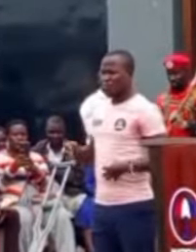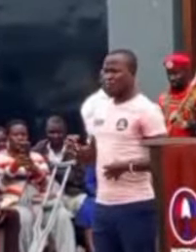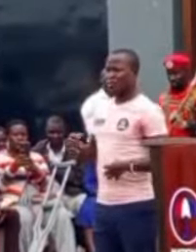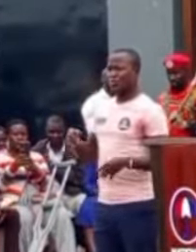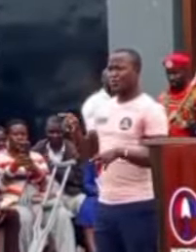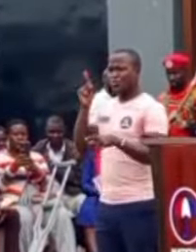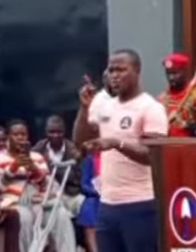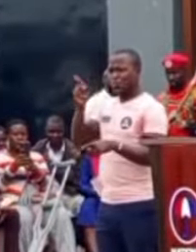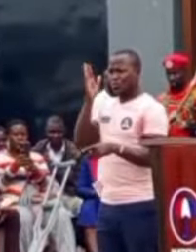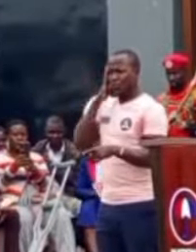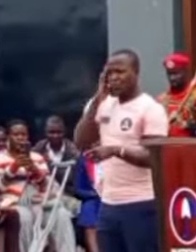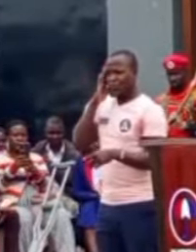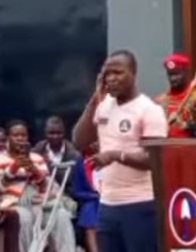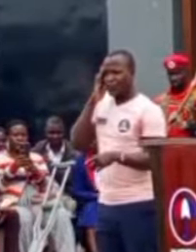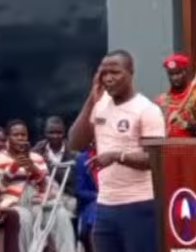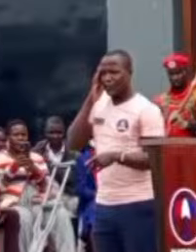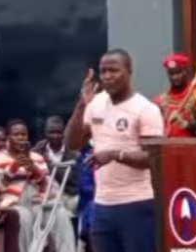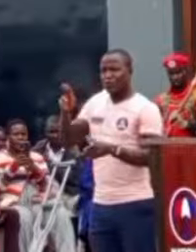is